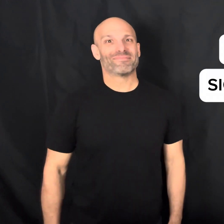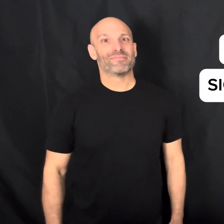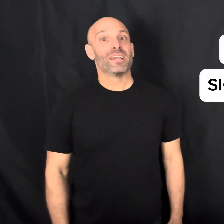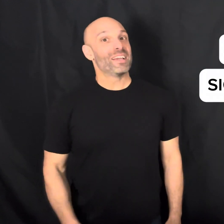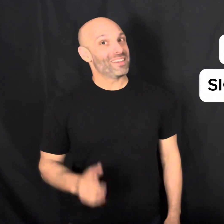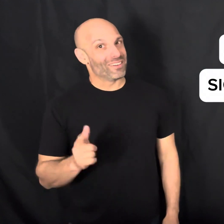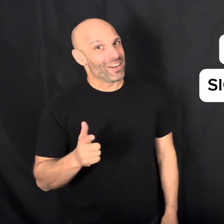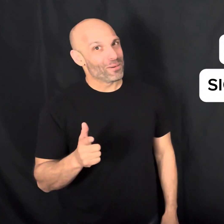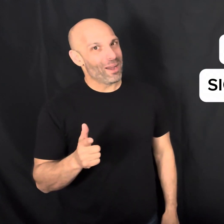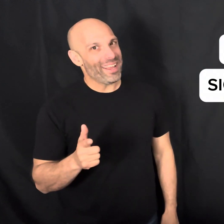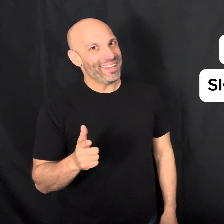You're on your way.